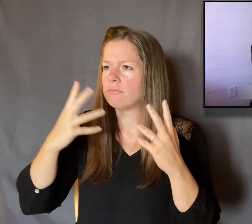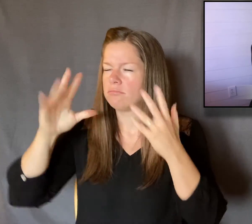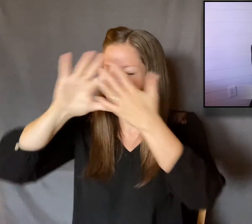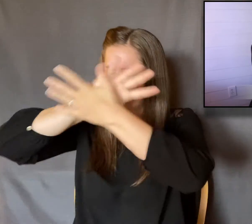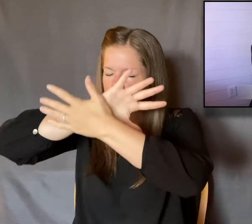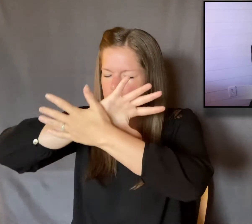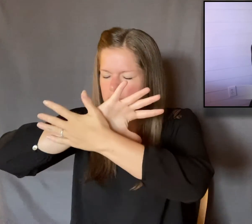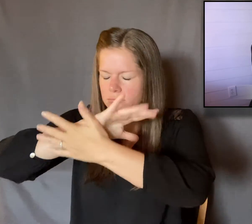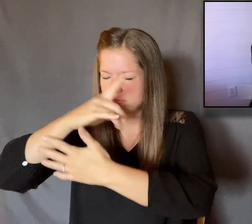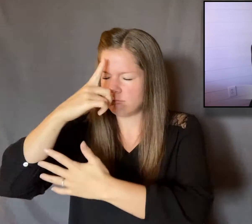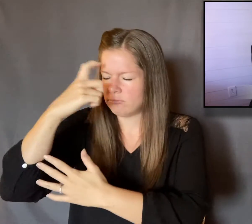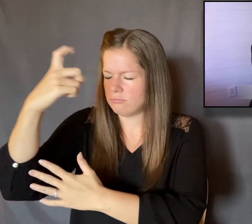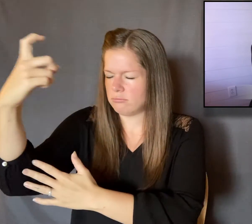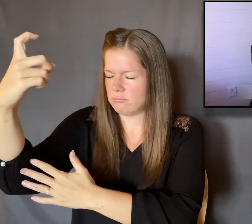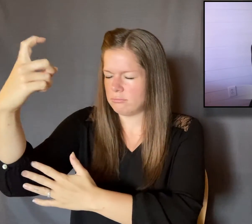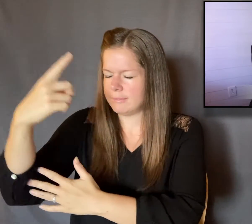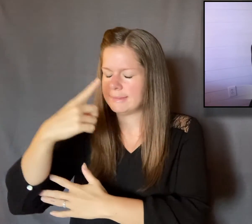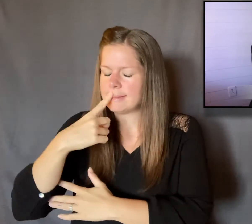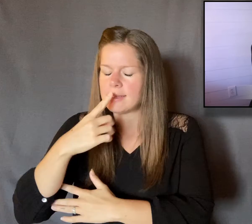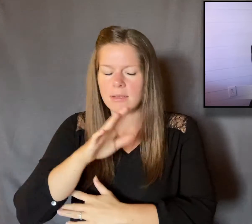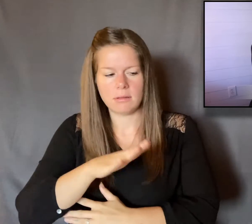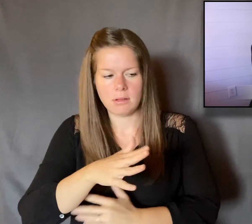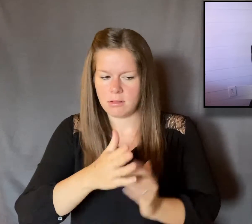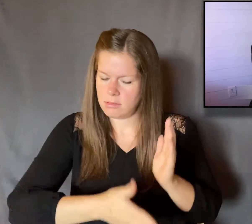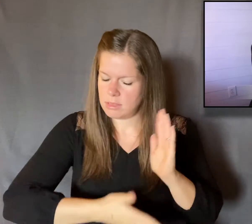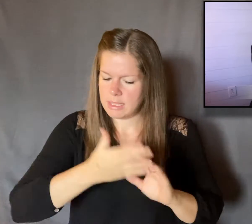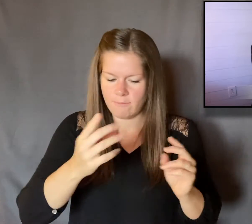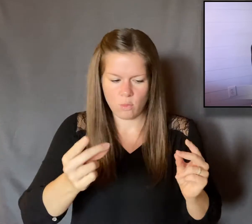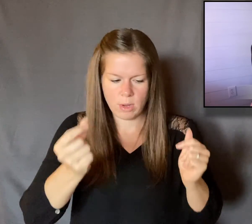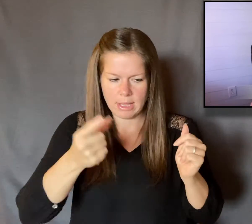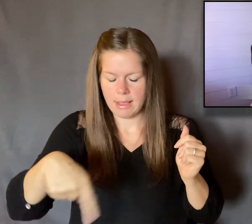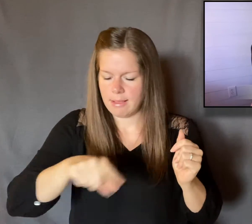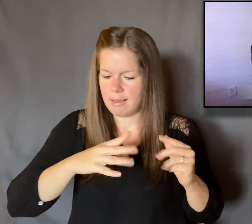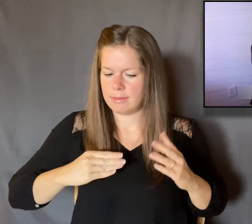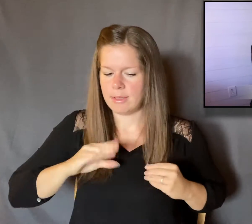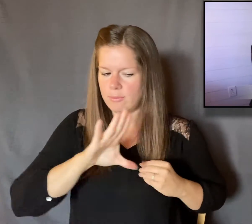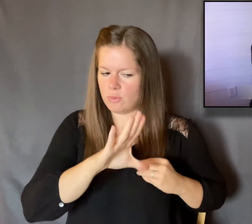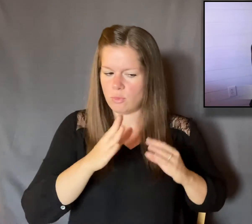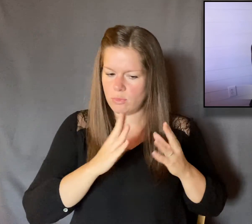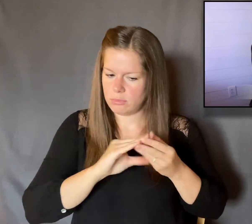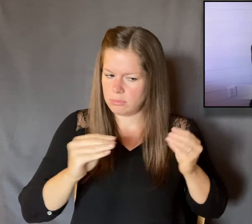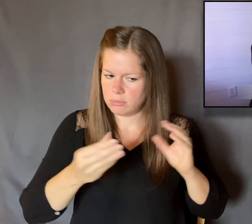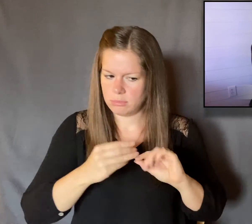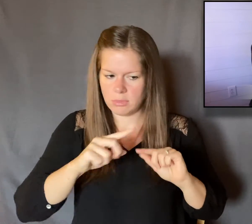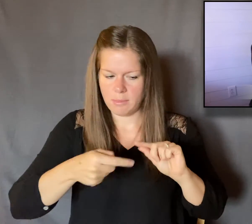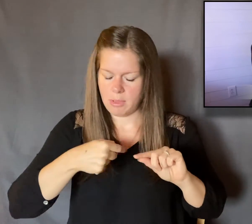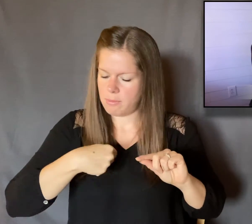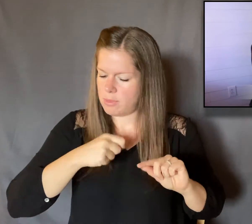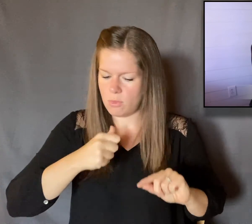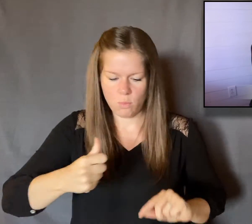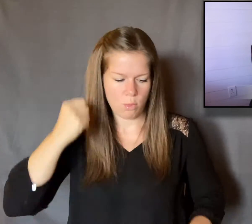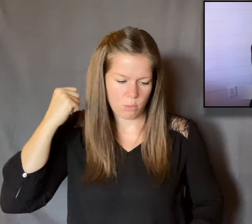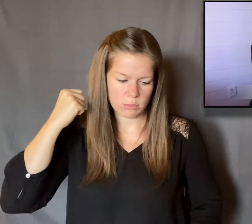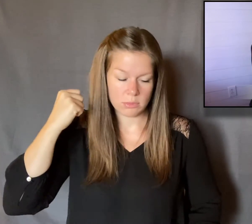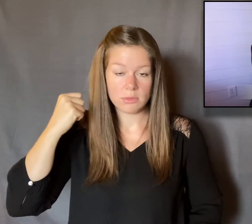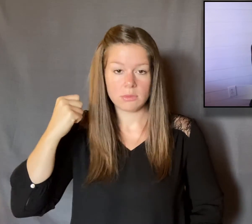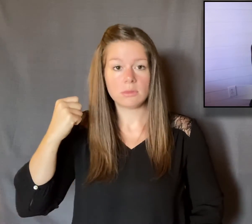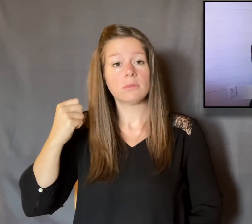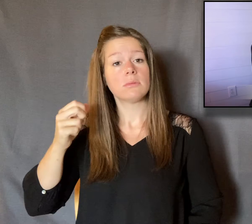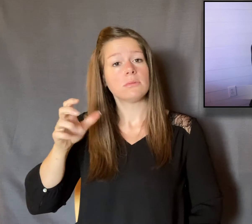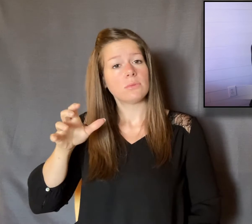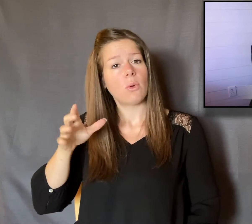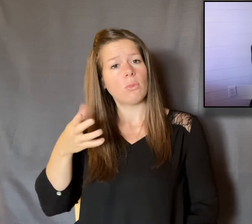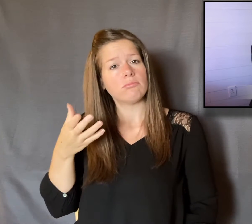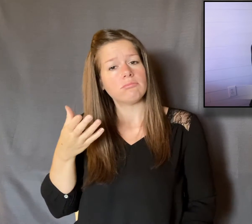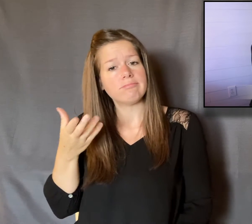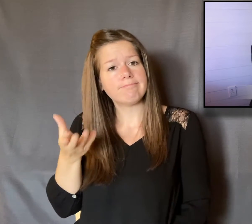Jerusalem quickly, because they will not accept your testimony about me. So, meaning like, I was here before. I was